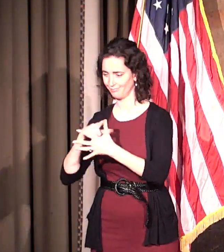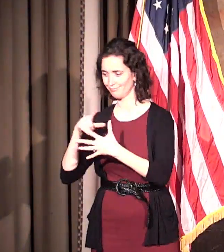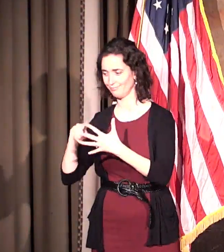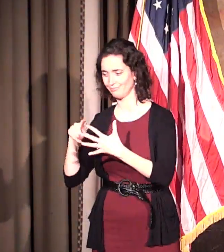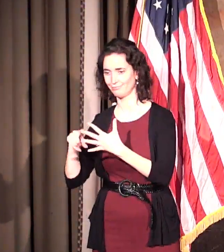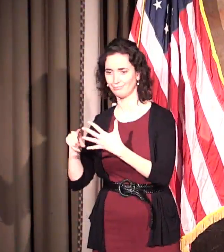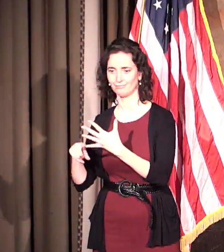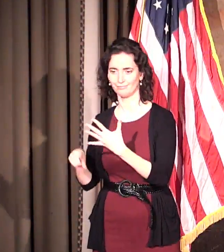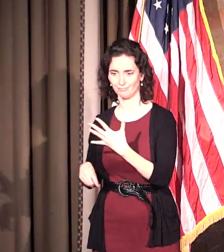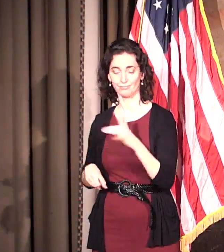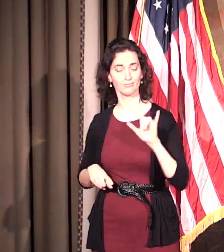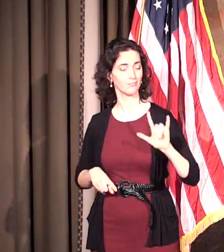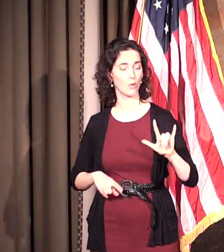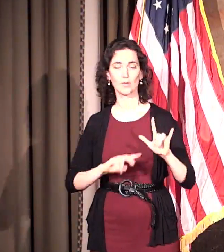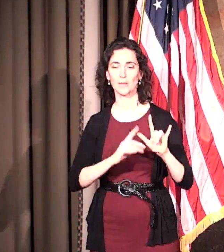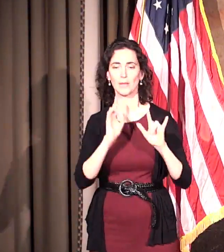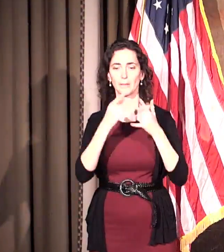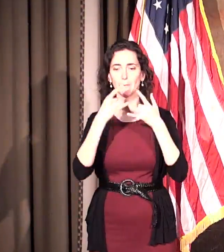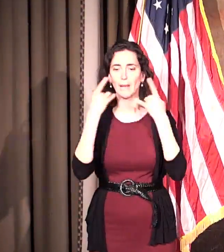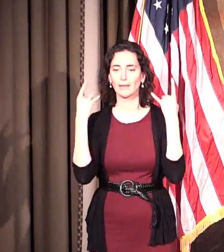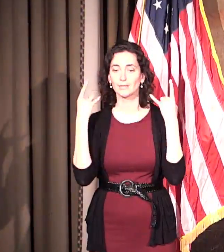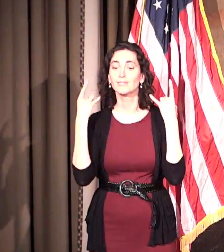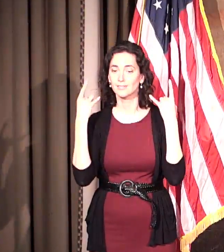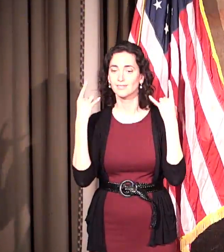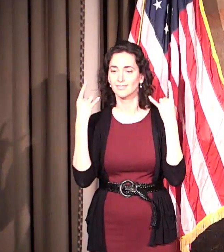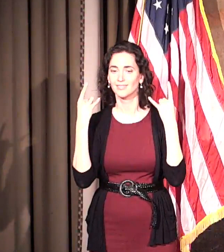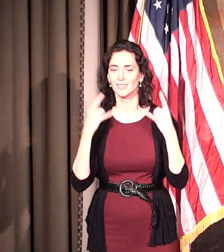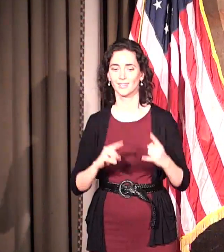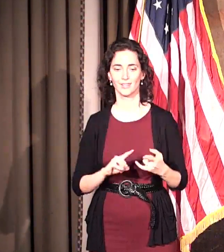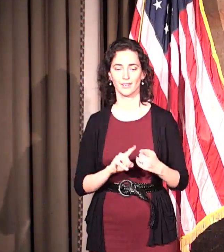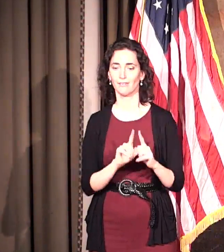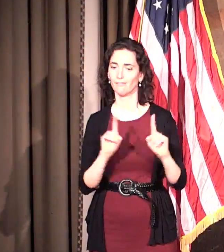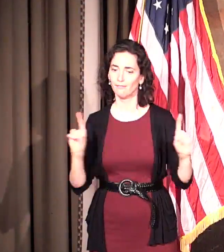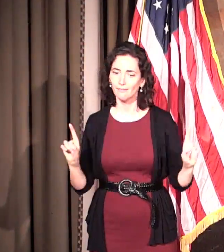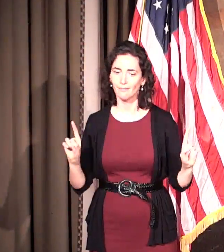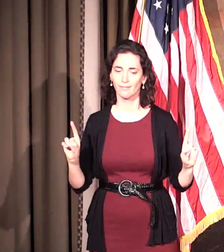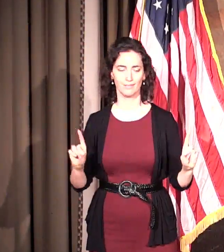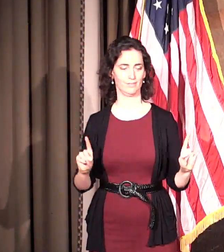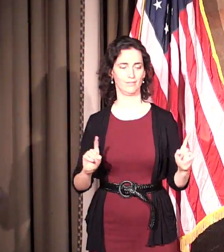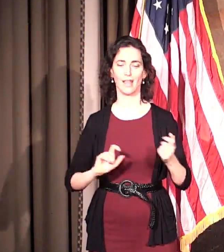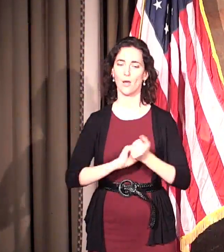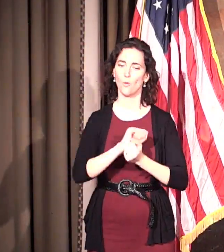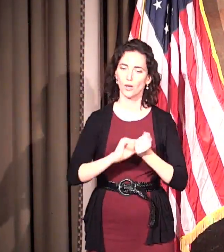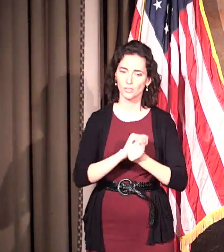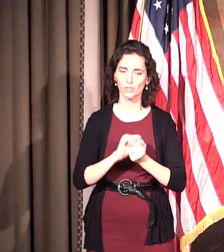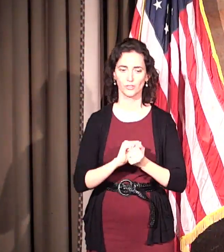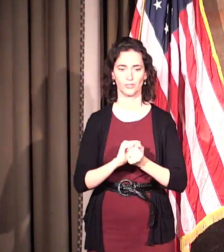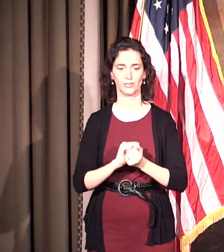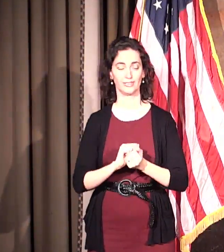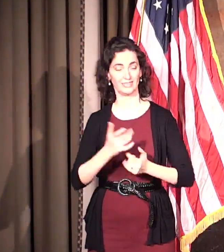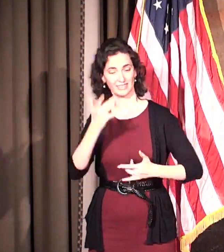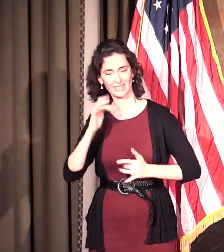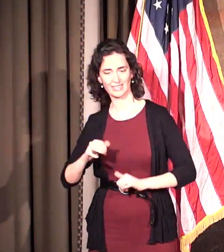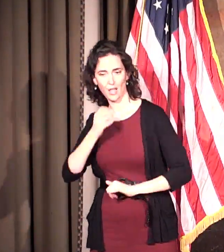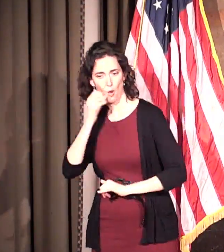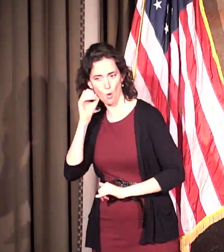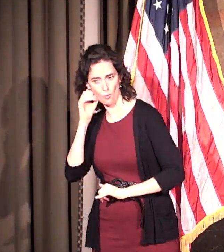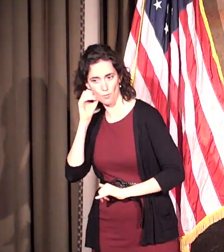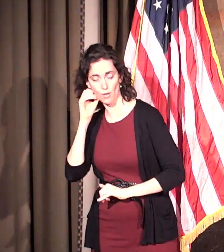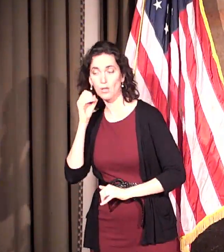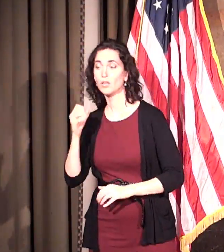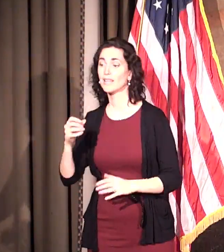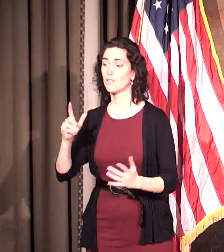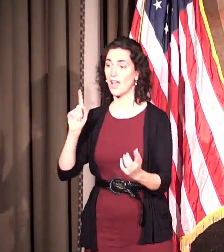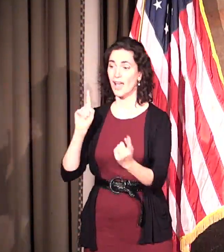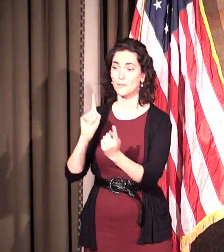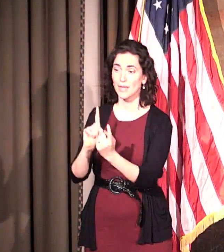required. We wear our mask, we social distance, we wash our hands frequently, we stay home when we're sick. Outside is always